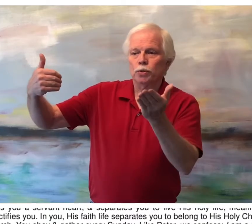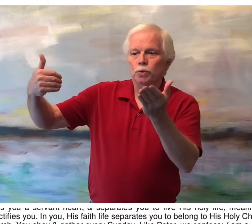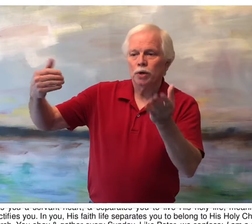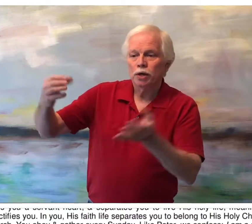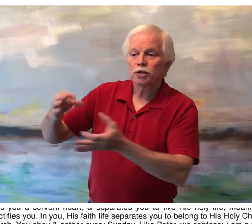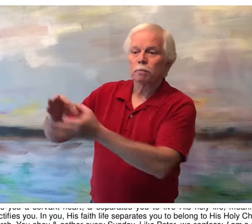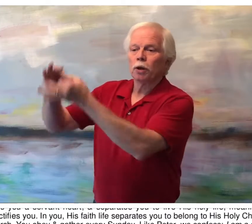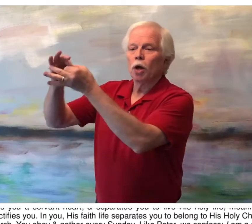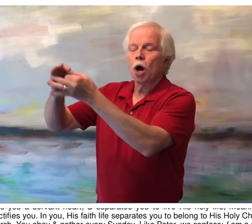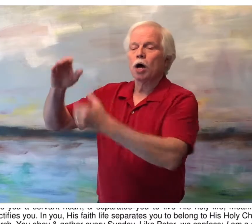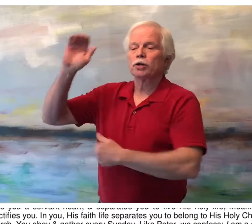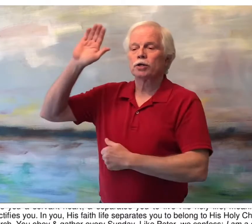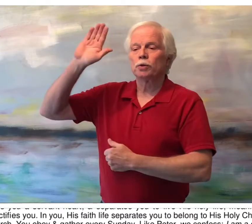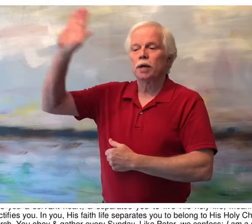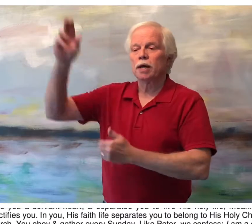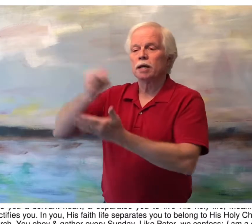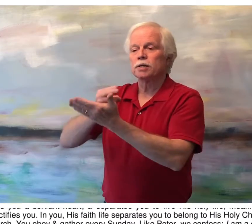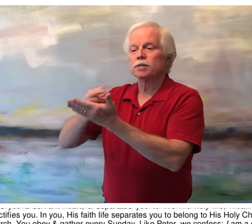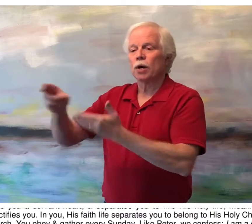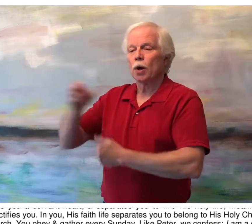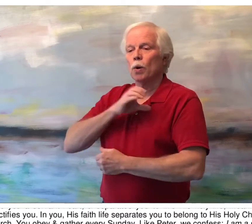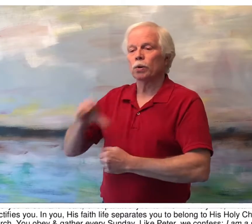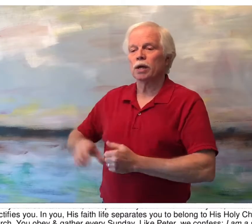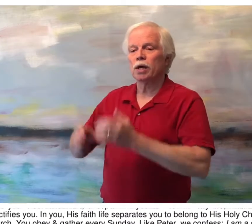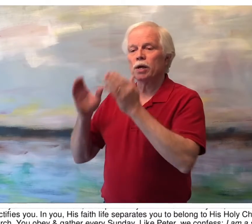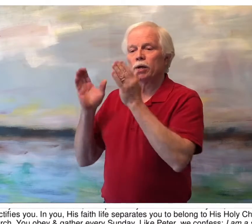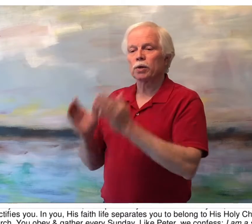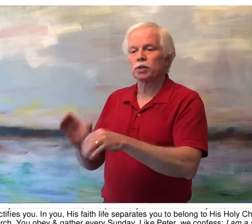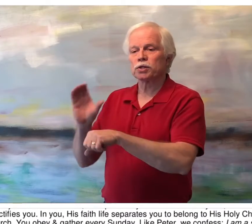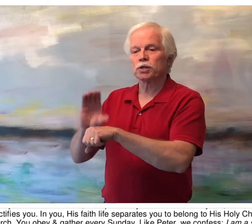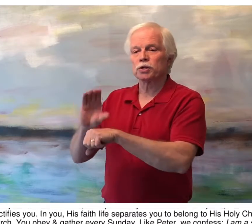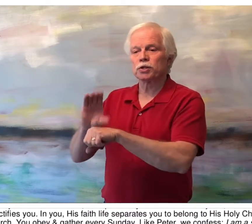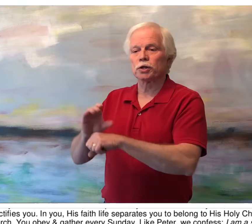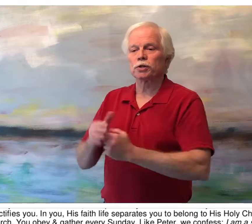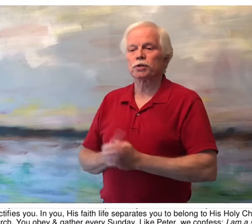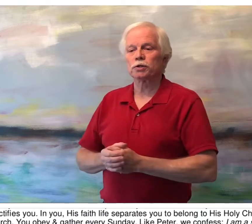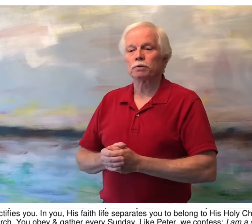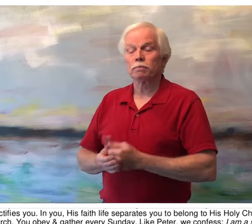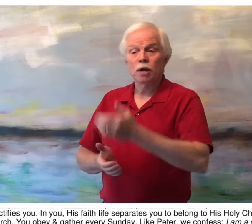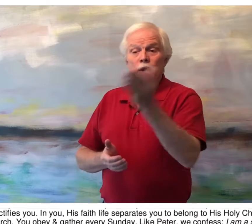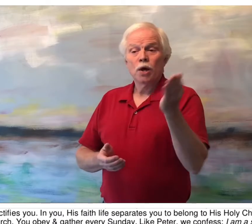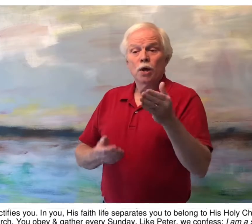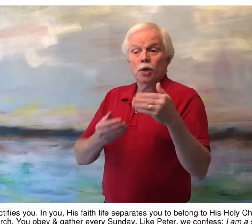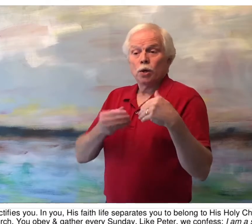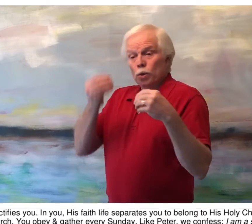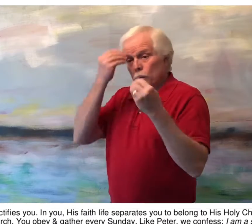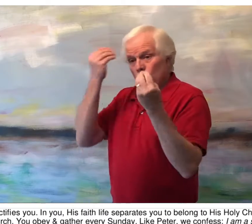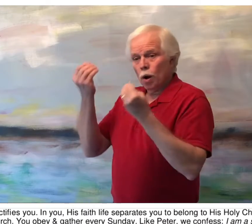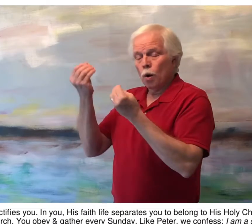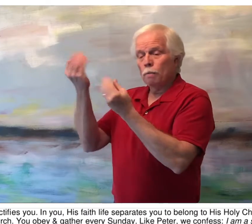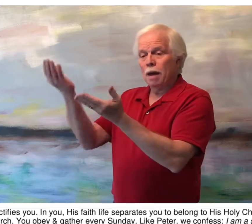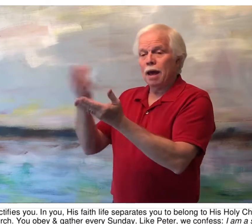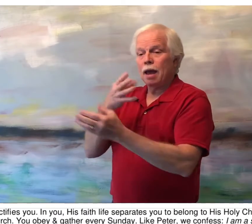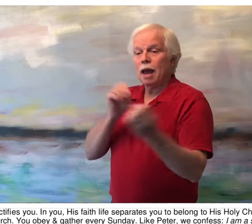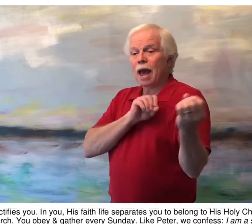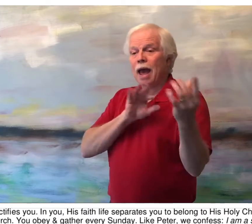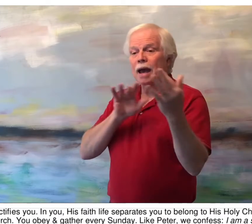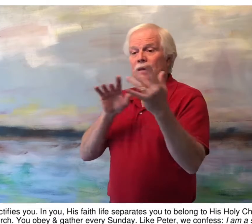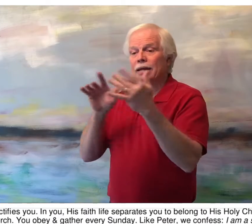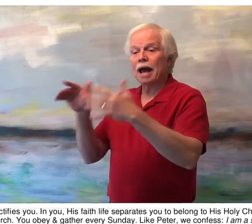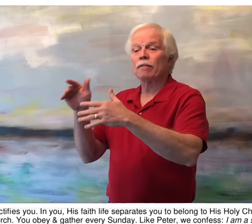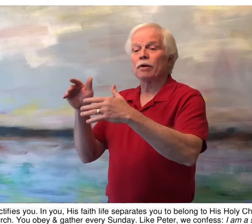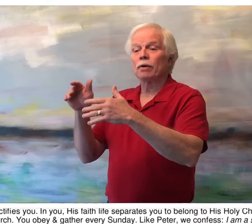you to belong to his holy Christian church. You obey